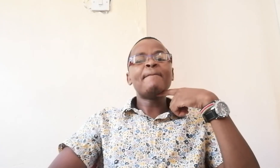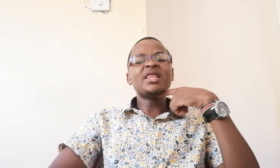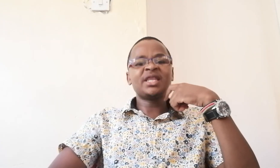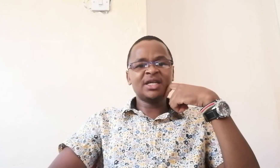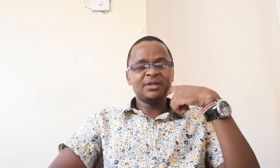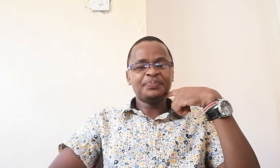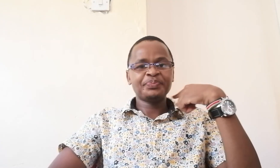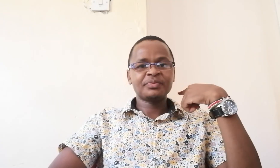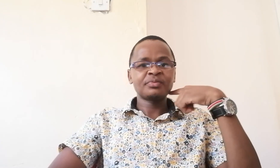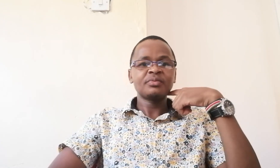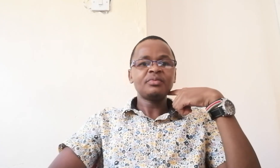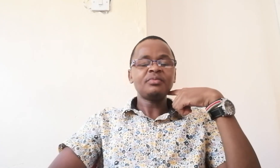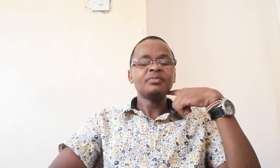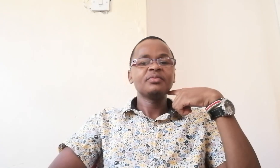Number 3,